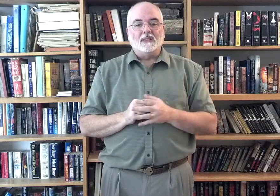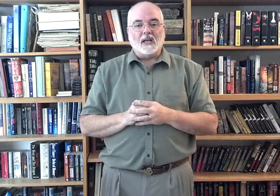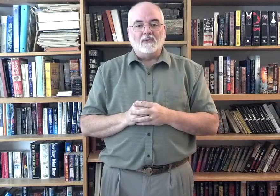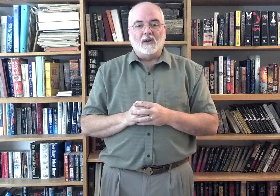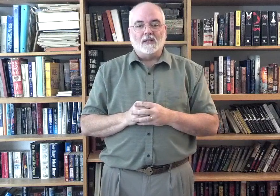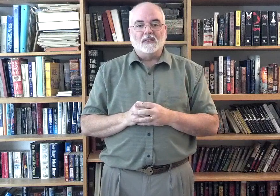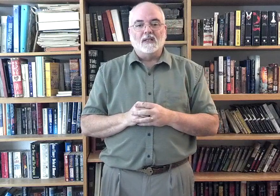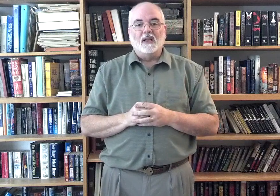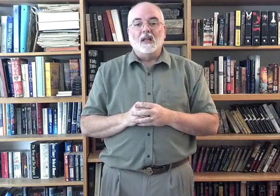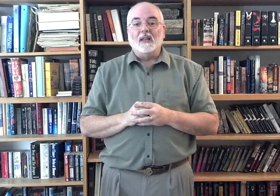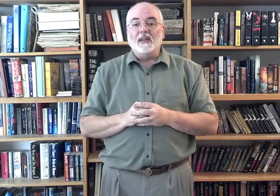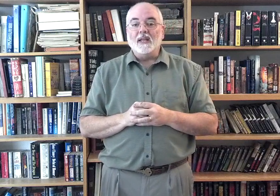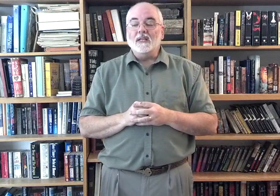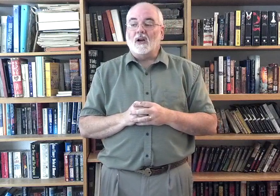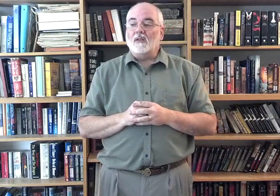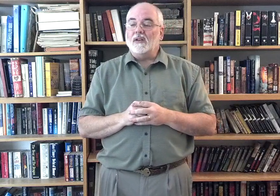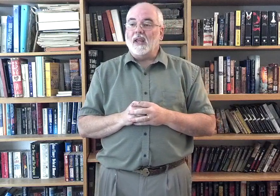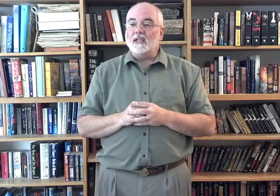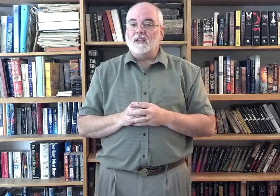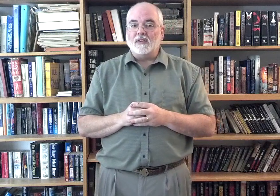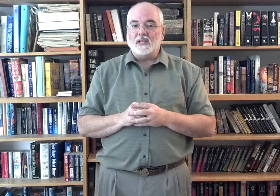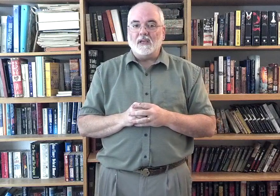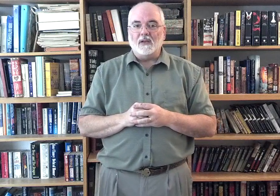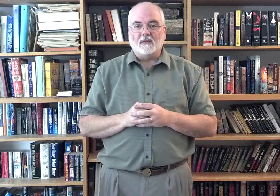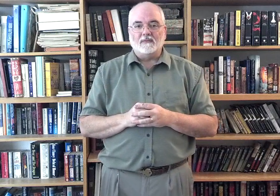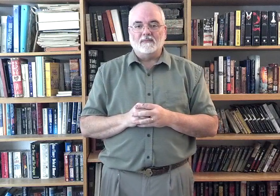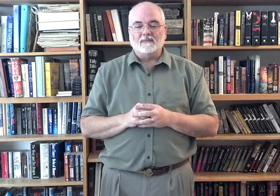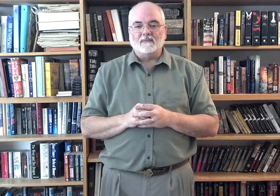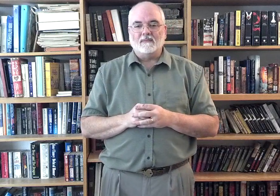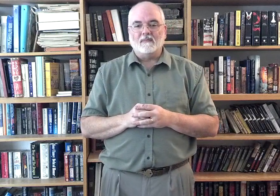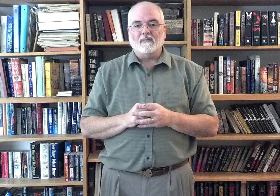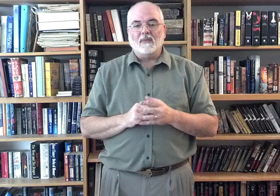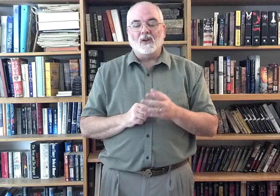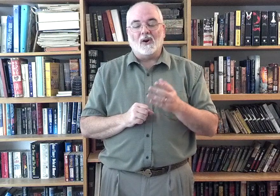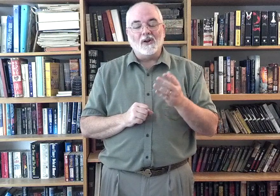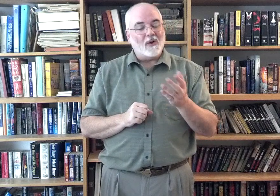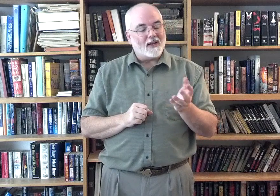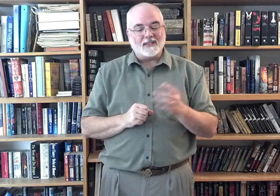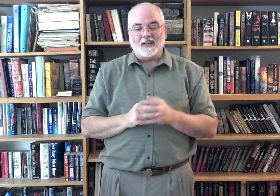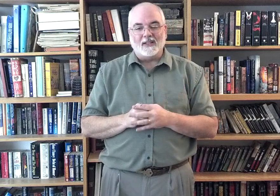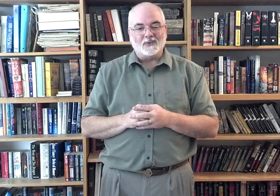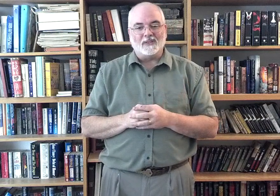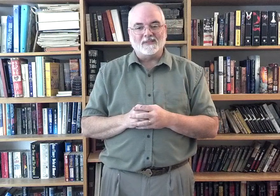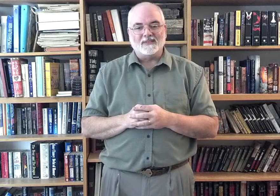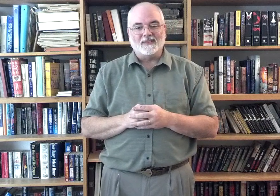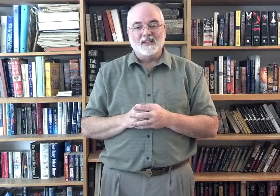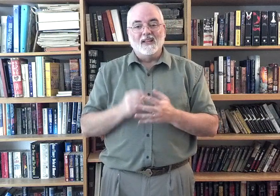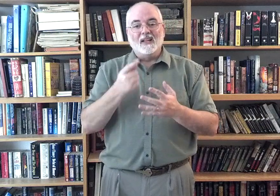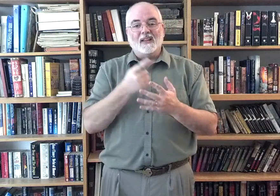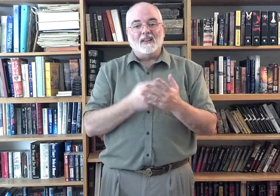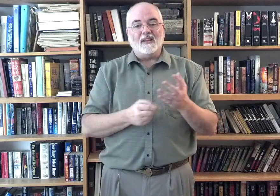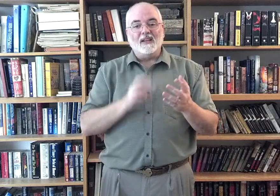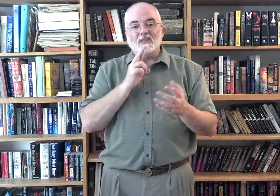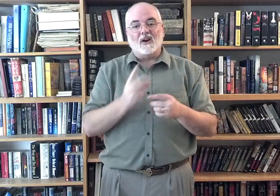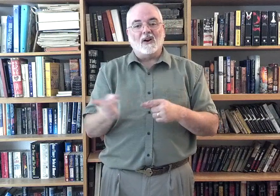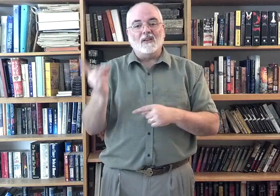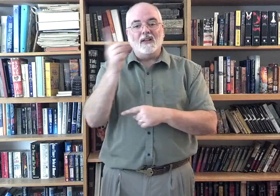Second verse. These are the days of Ezekiel. You already know how to sign this one. These are the